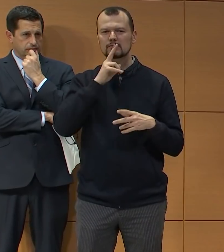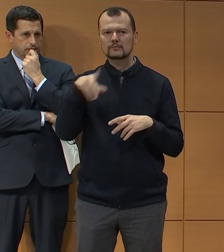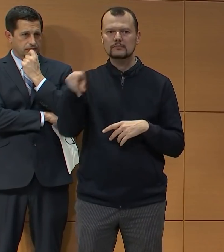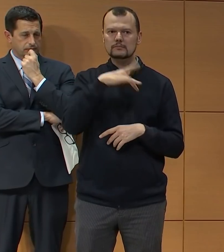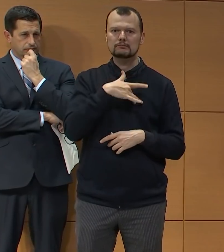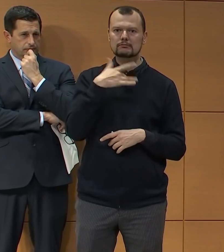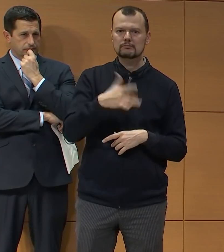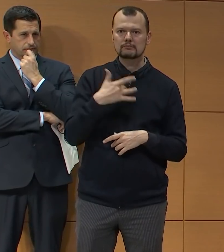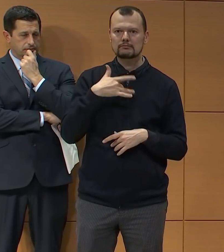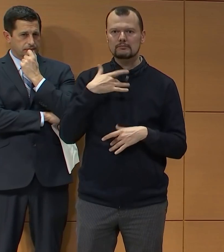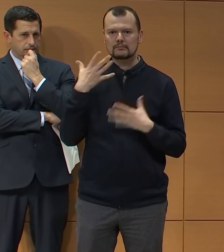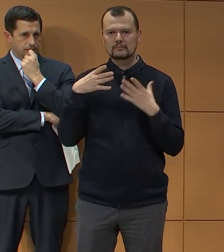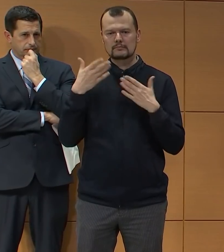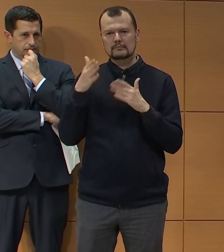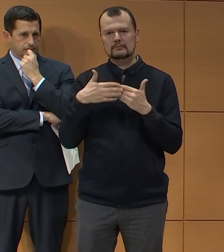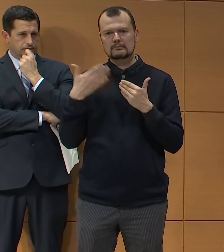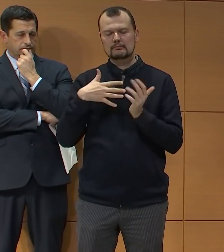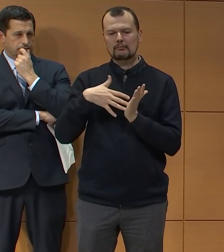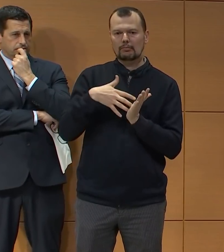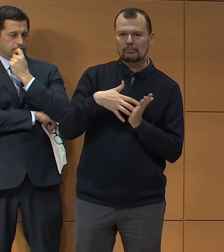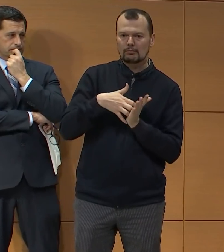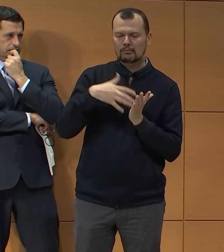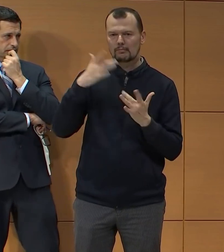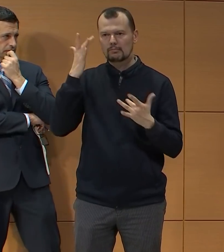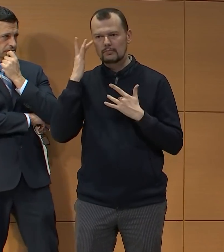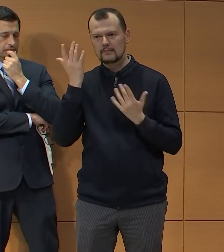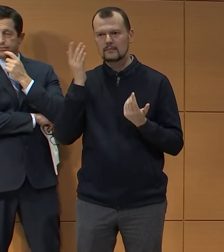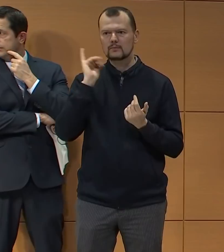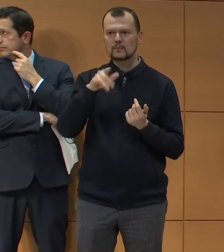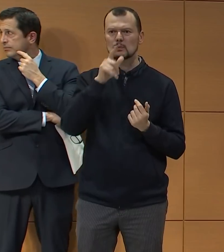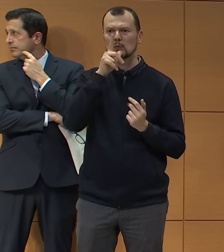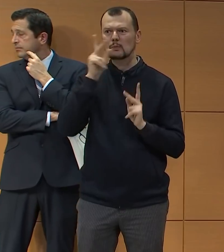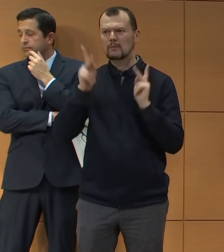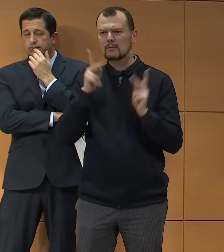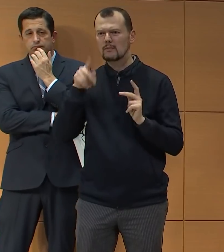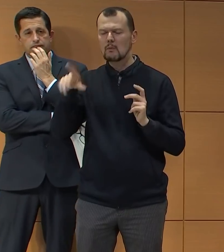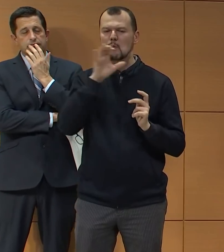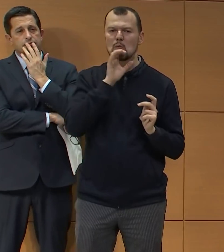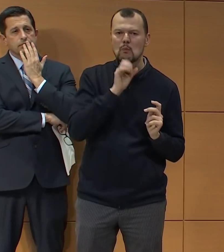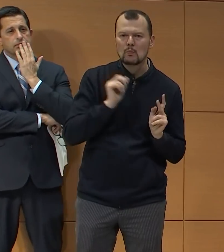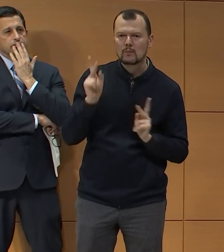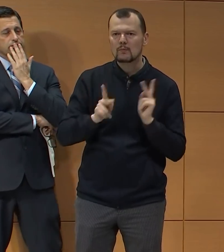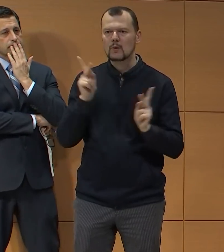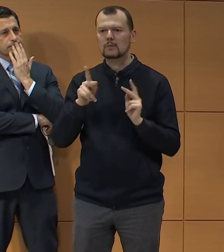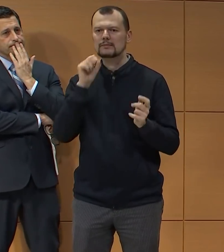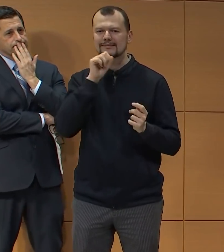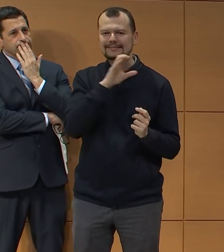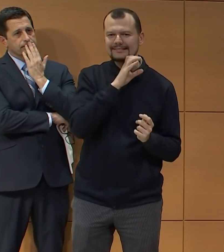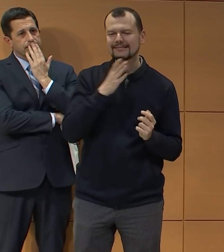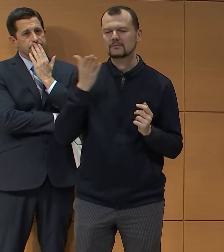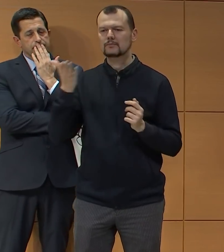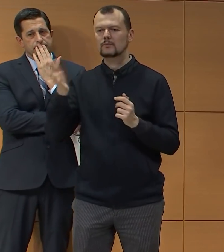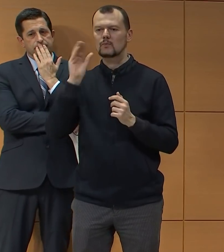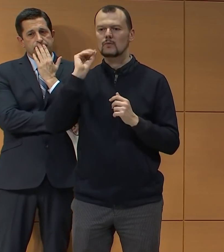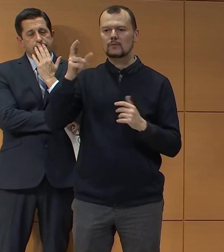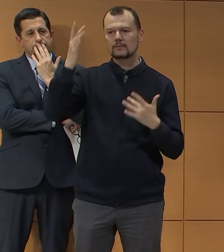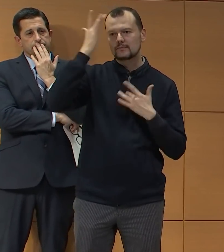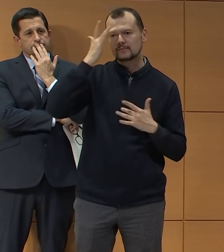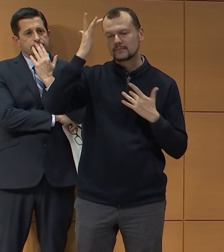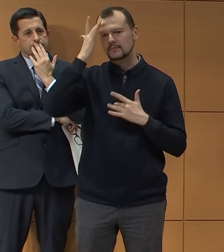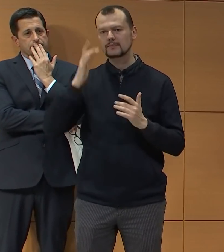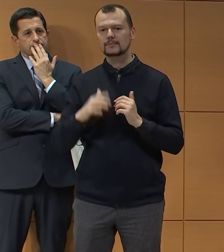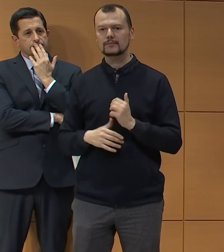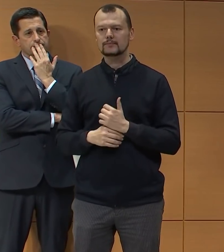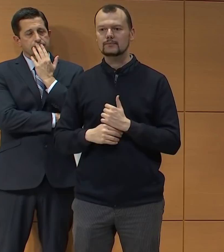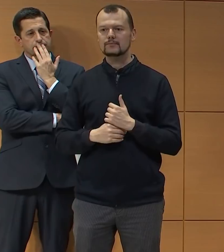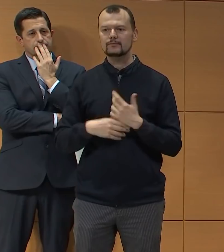negative outcomes. These are the elderly, people with underlying medical conditions, and so on and